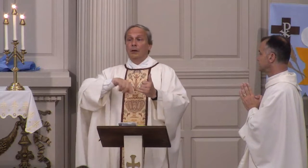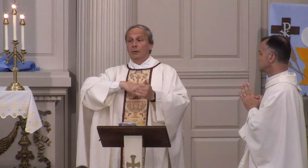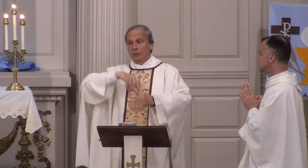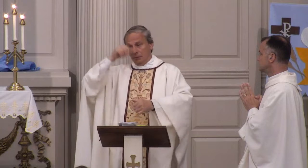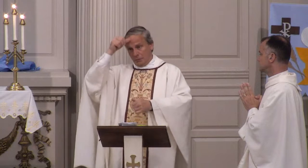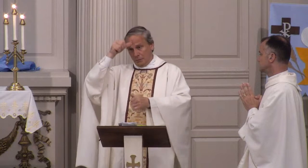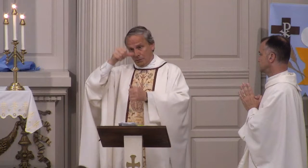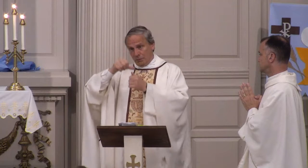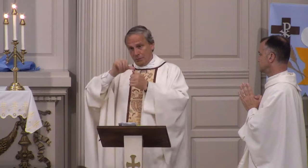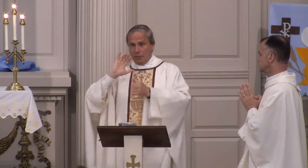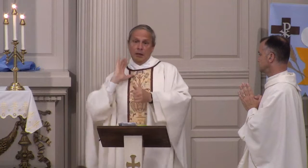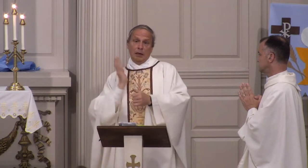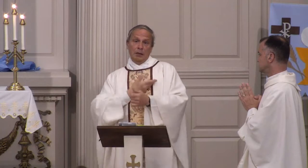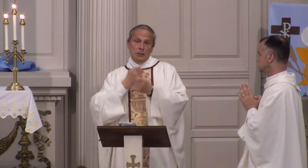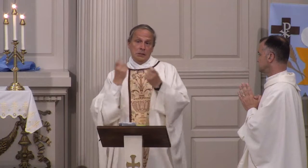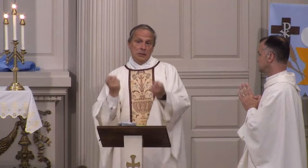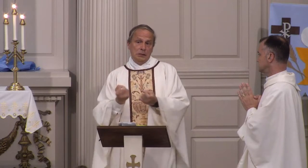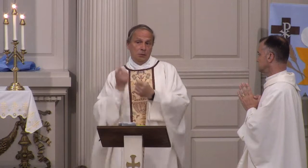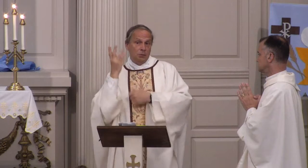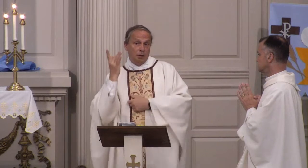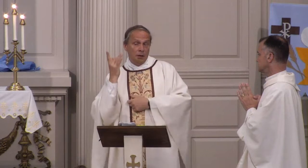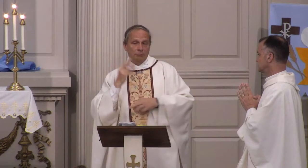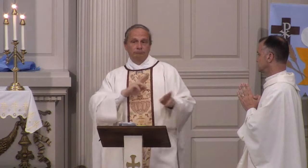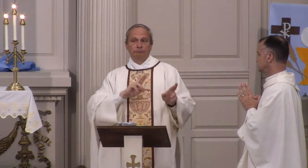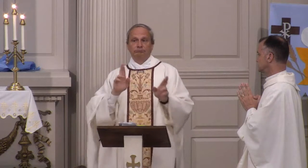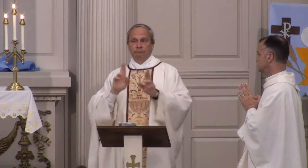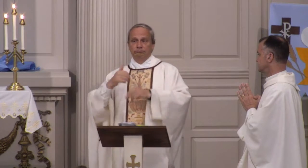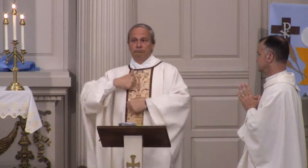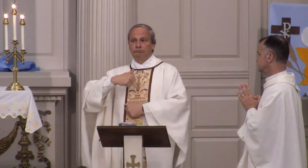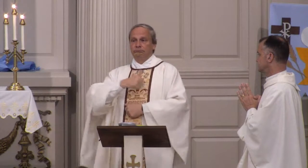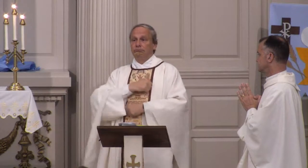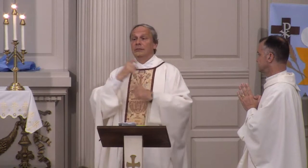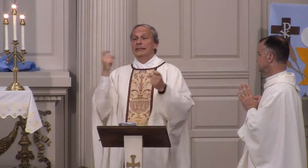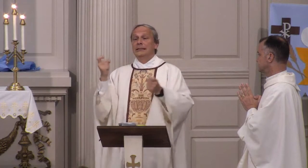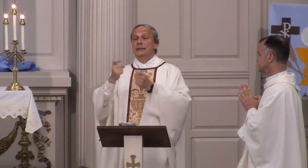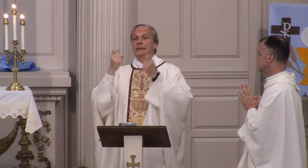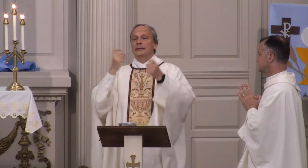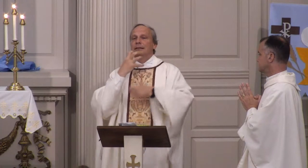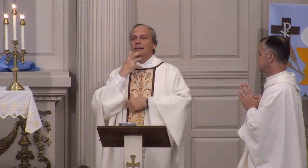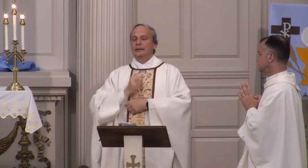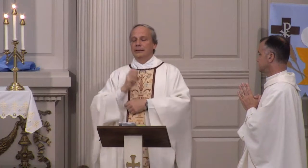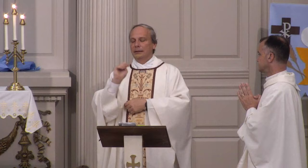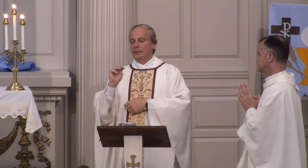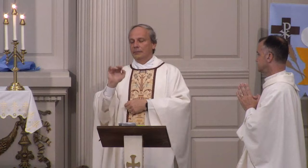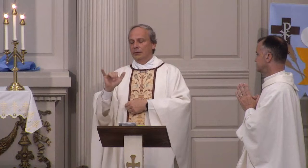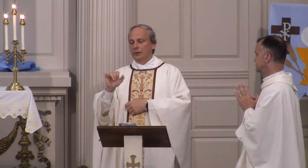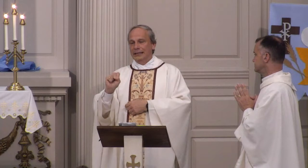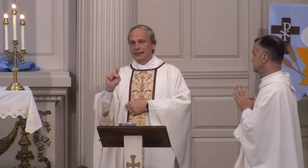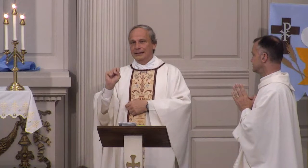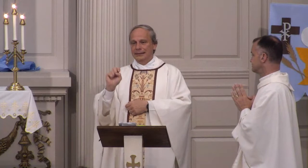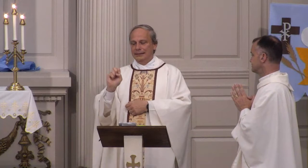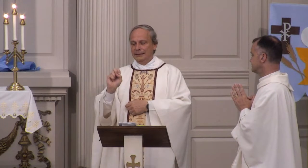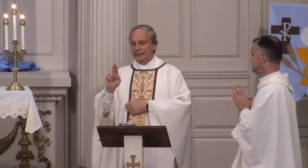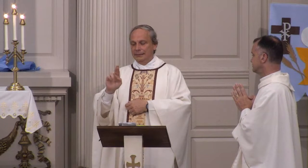Brothers and sisters, let us acknowledge our sins and so prepare ourselves to celebrate the sacred mysteries.